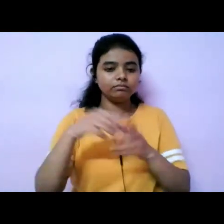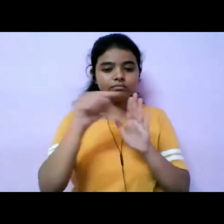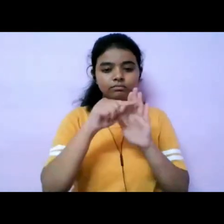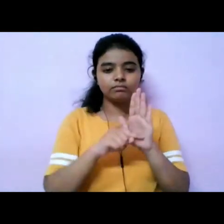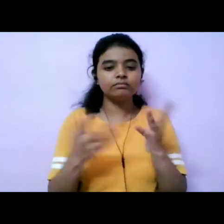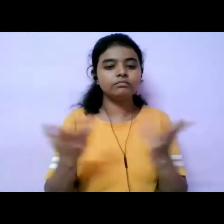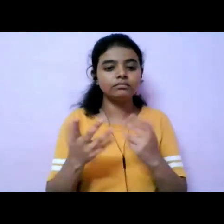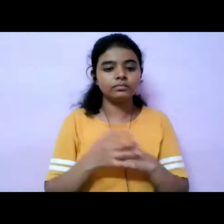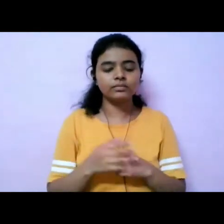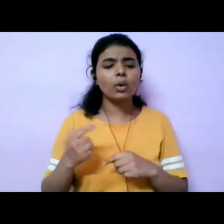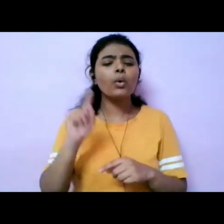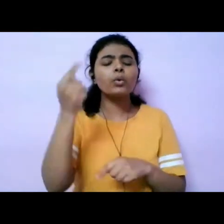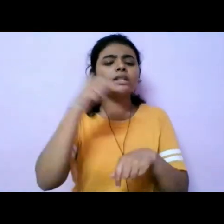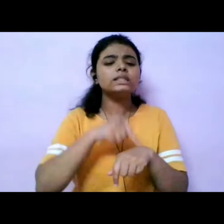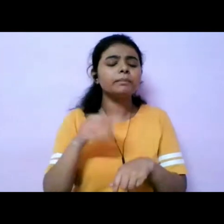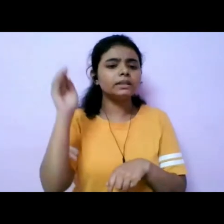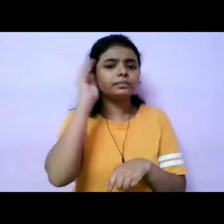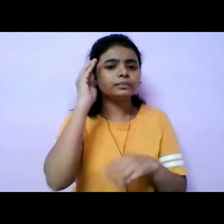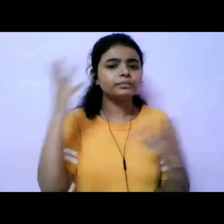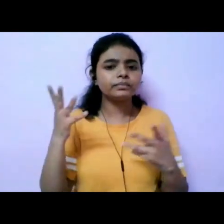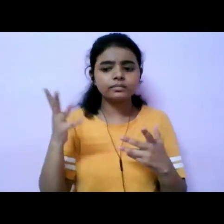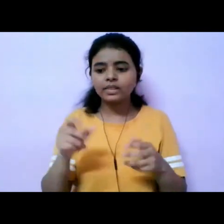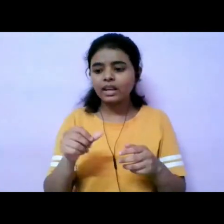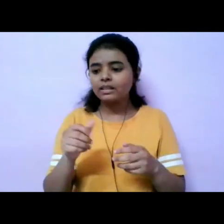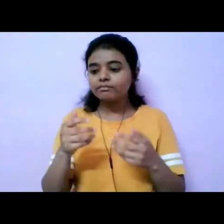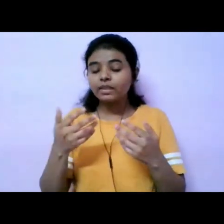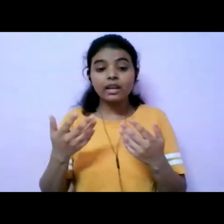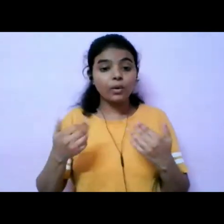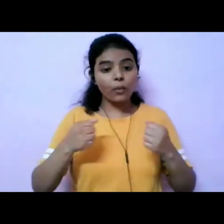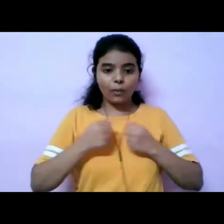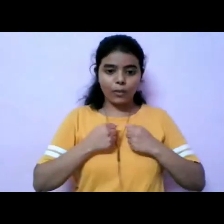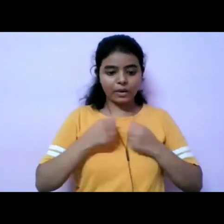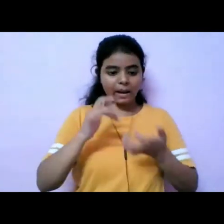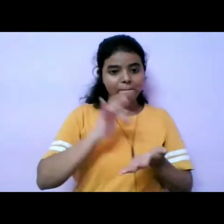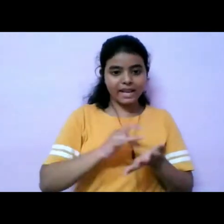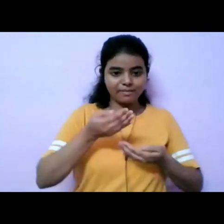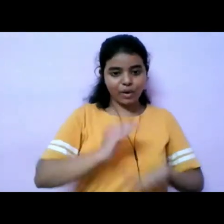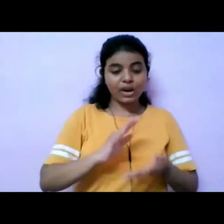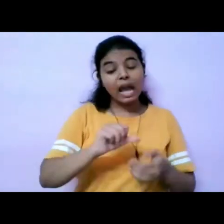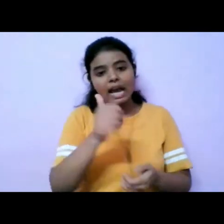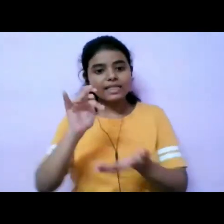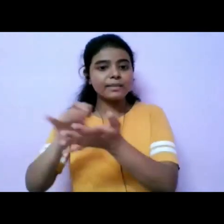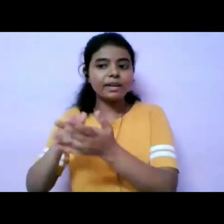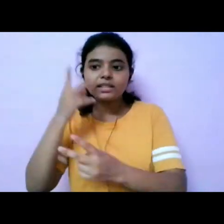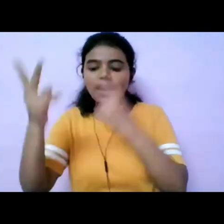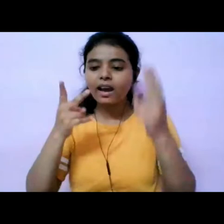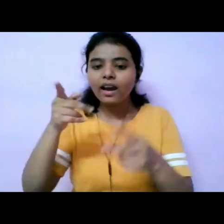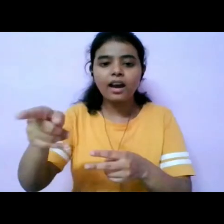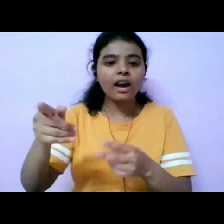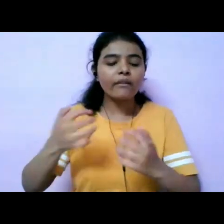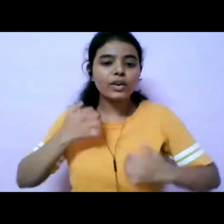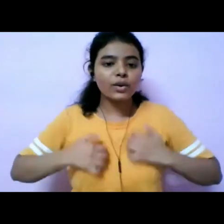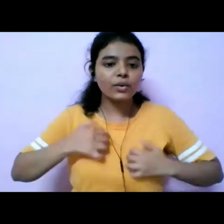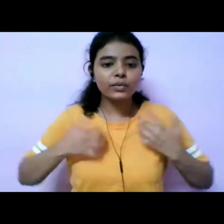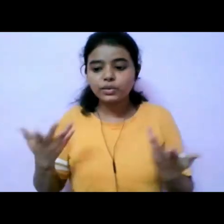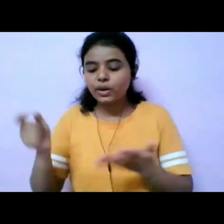listen to our counterparts in other lands, seeking common ground with curators